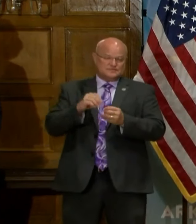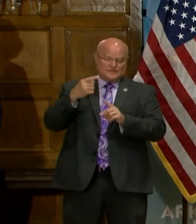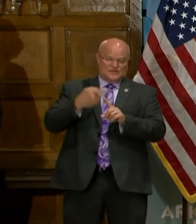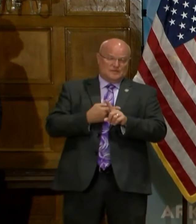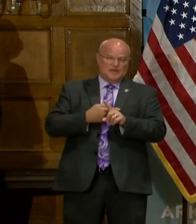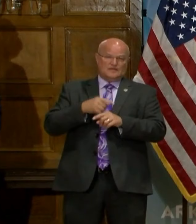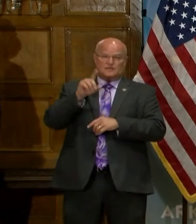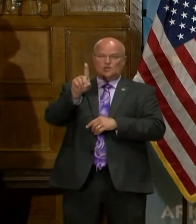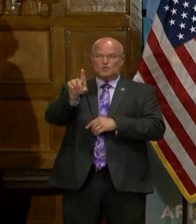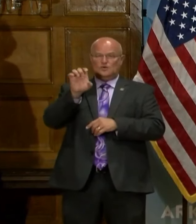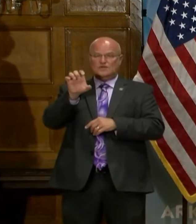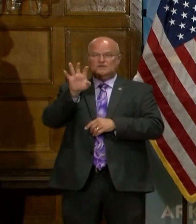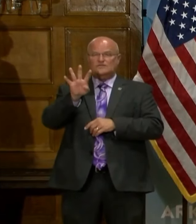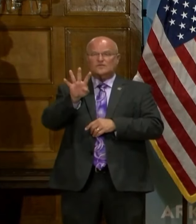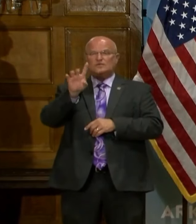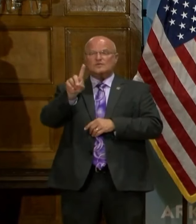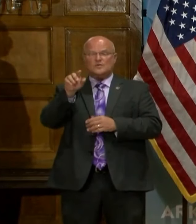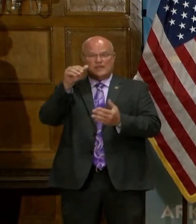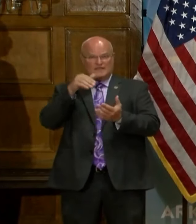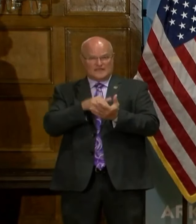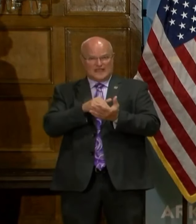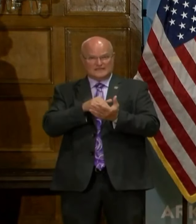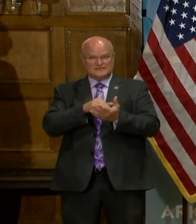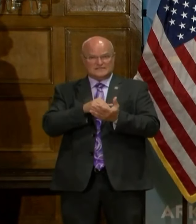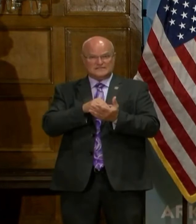month to